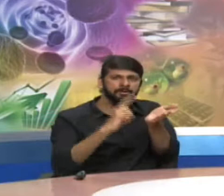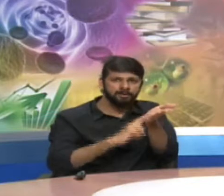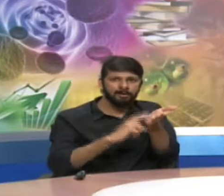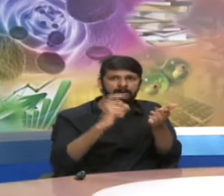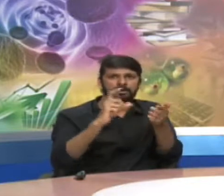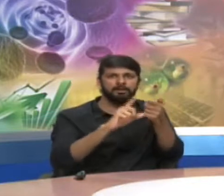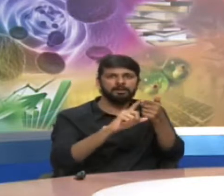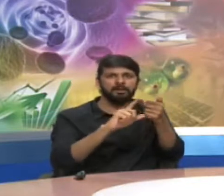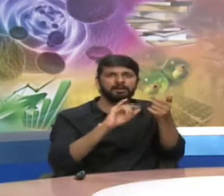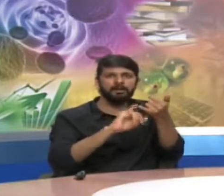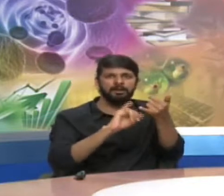prince.